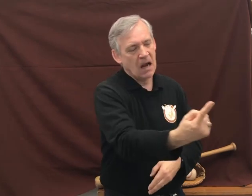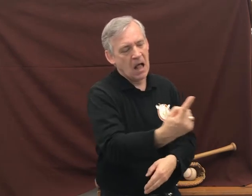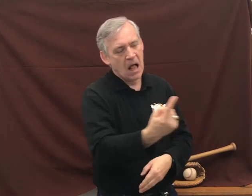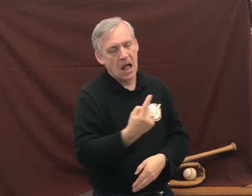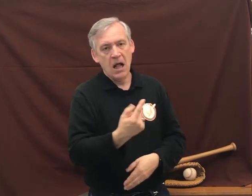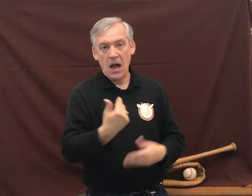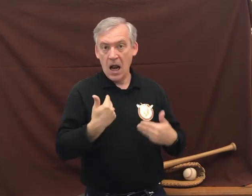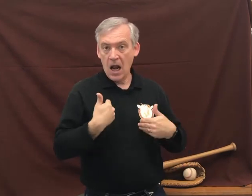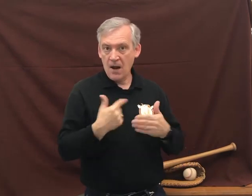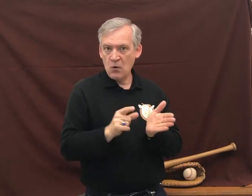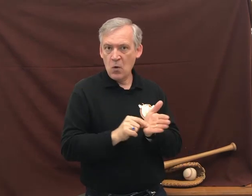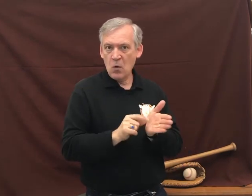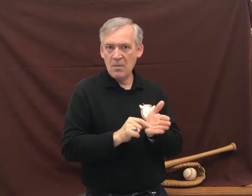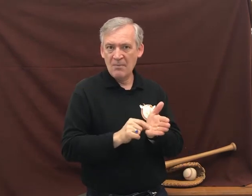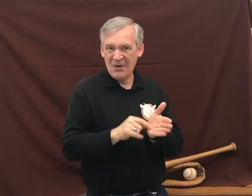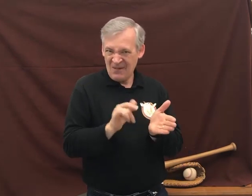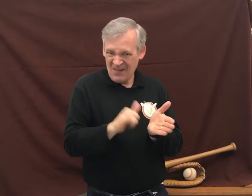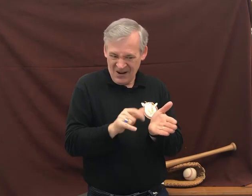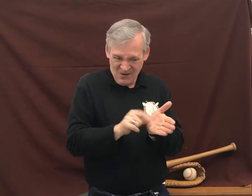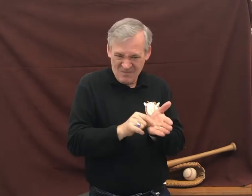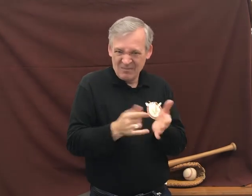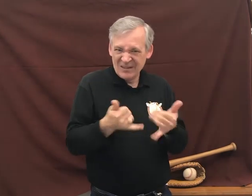the ink not quite dry,